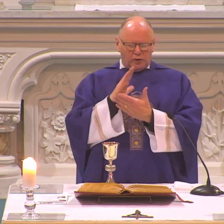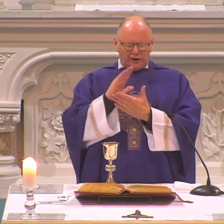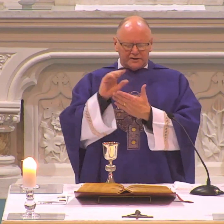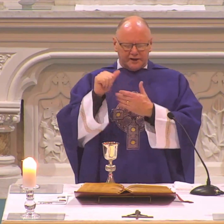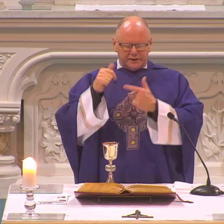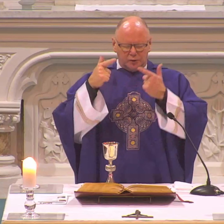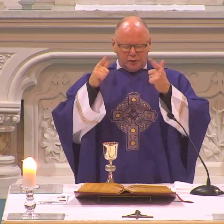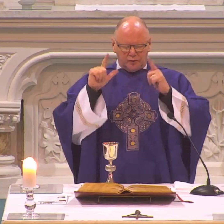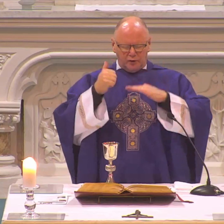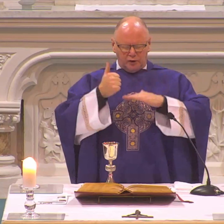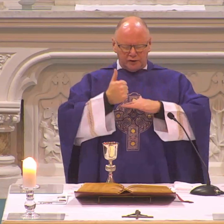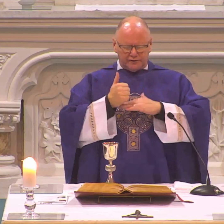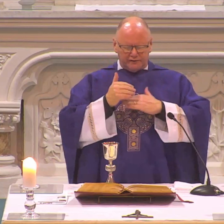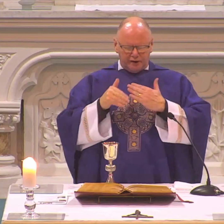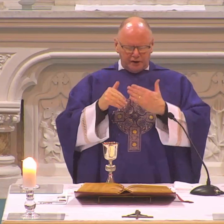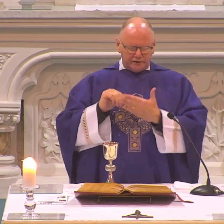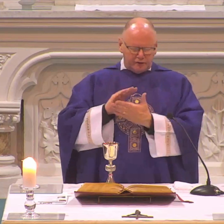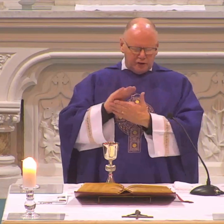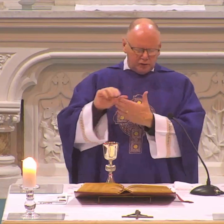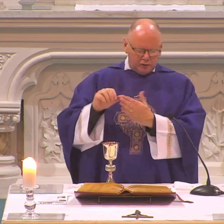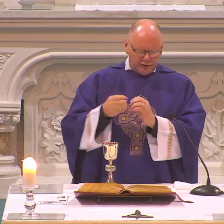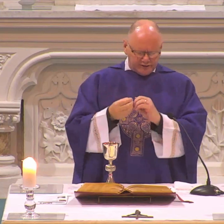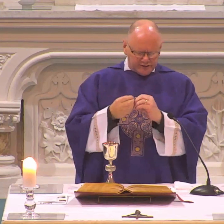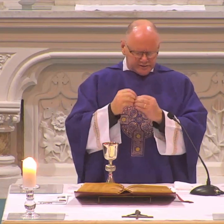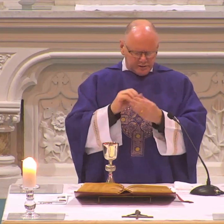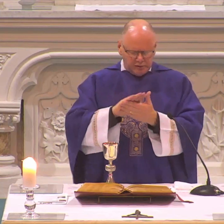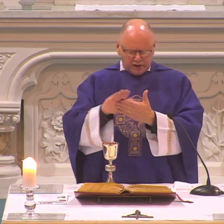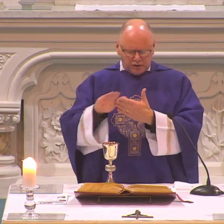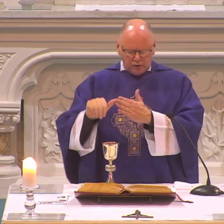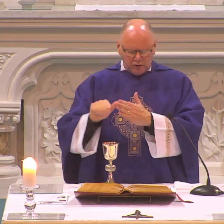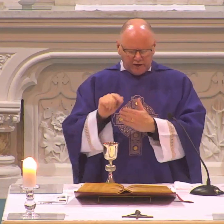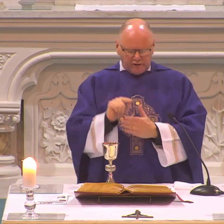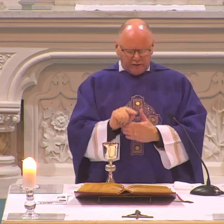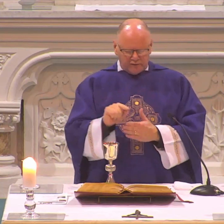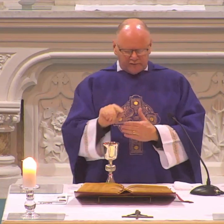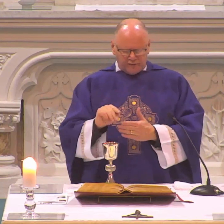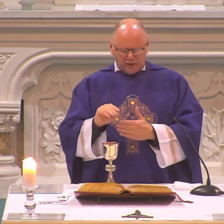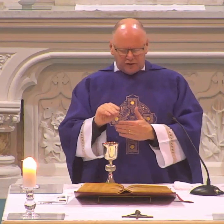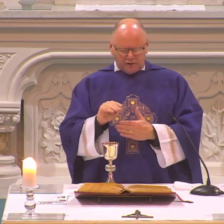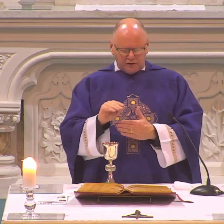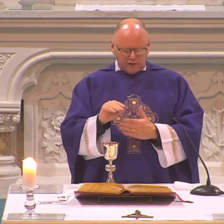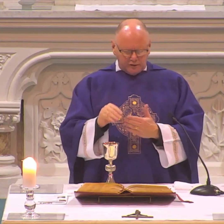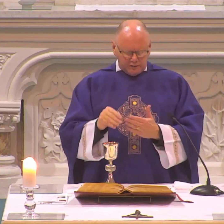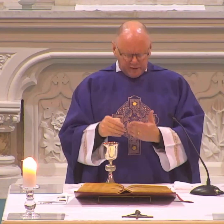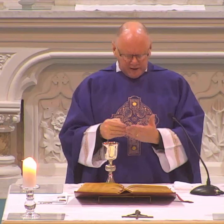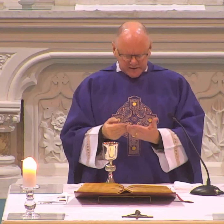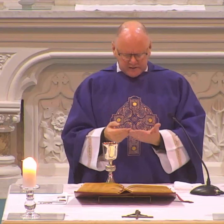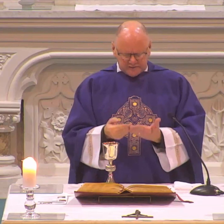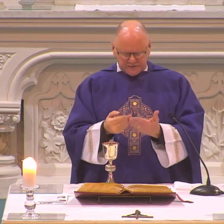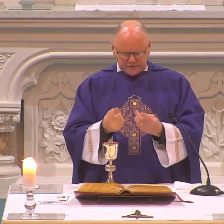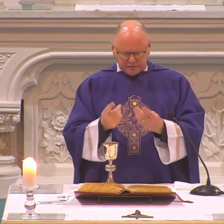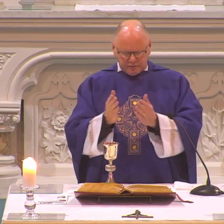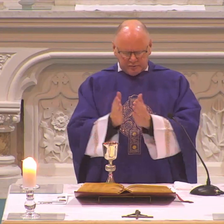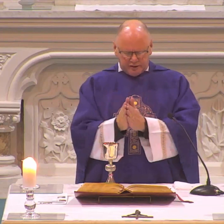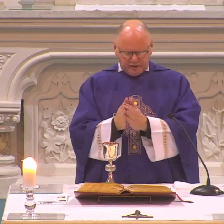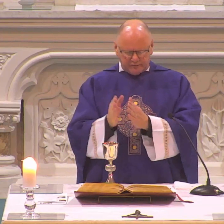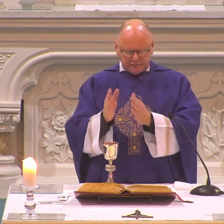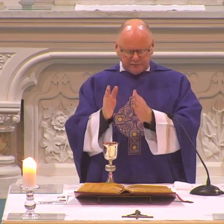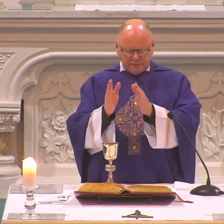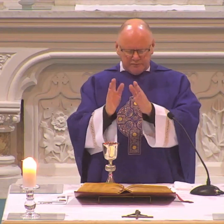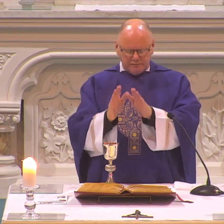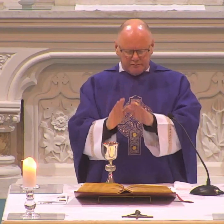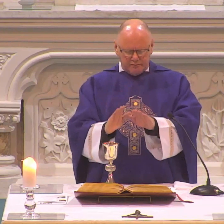You are indeed holy, O Lord, the fount of all holiness. Make holy, therefore, these gifts, we pray,